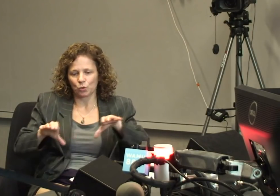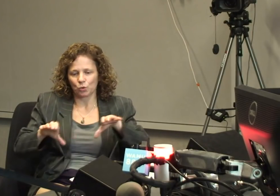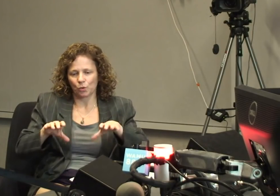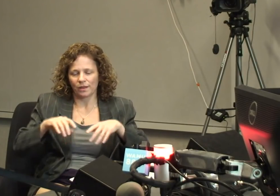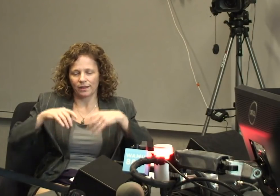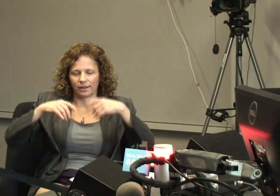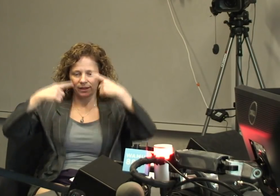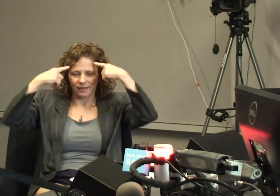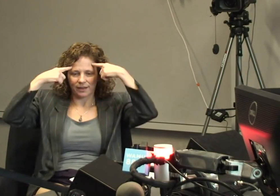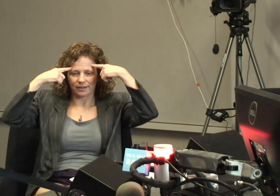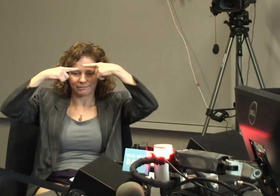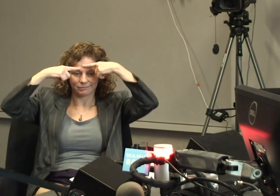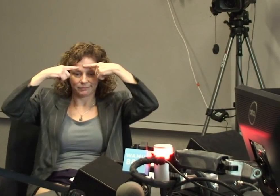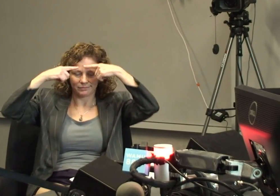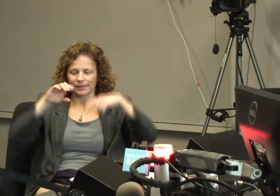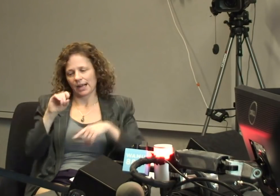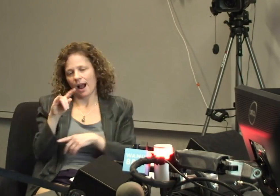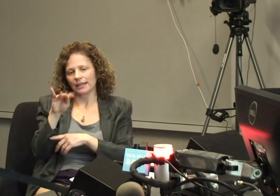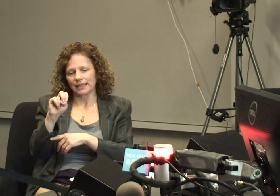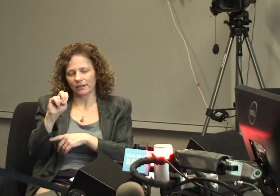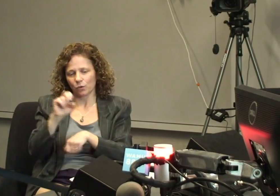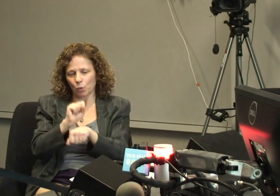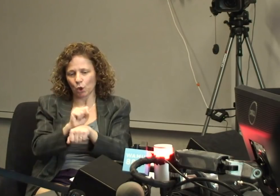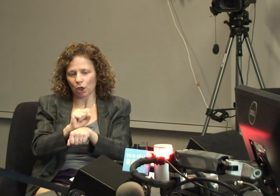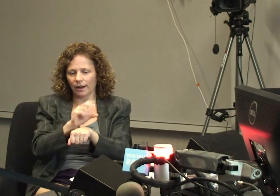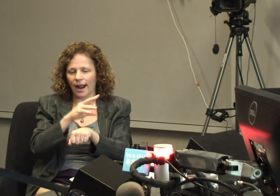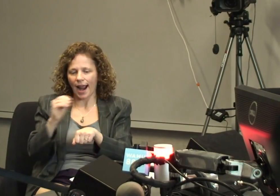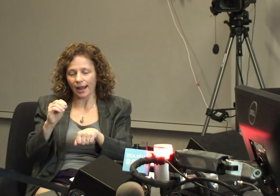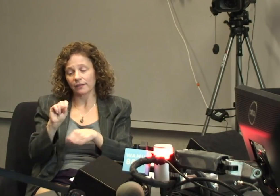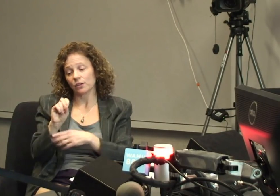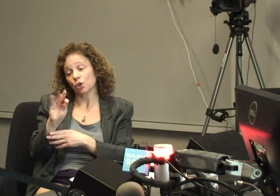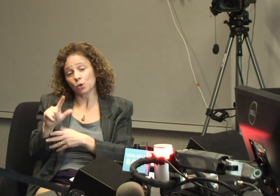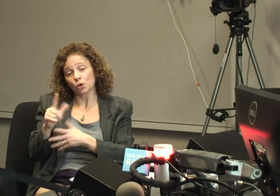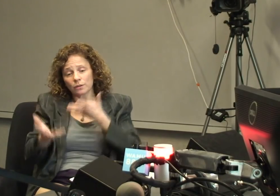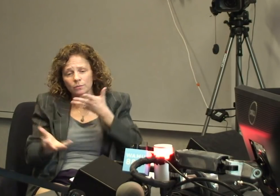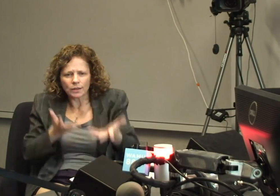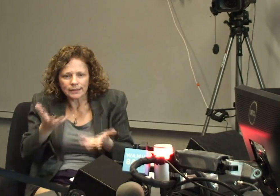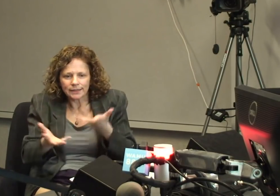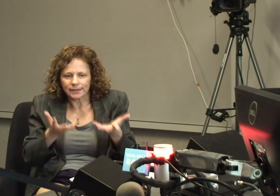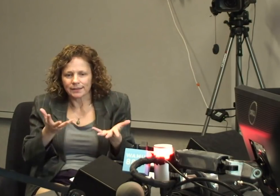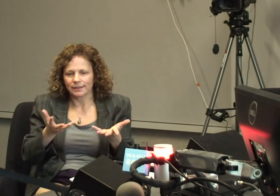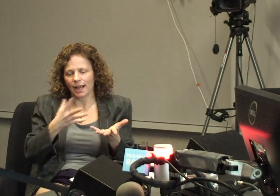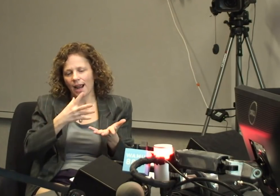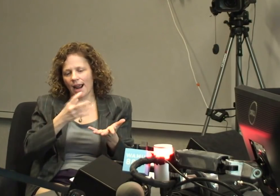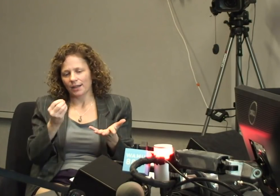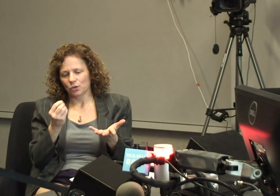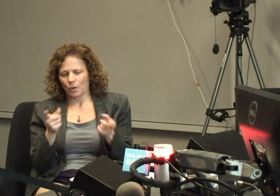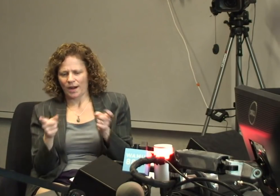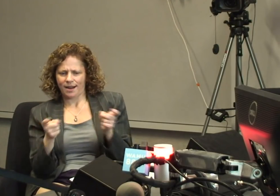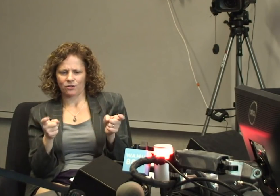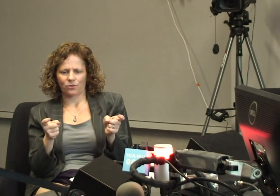how it is they are to understand the cognitive processes and work that's required mentally and the social interaction